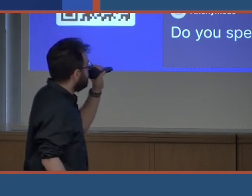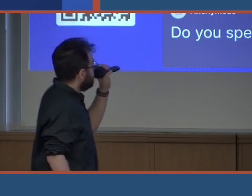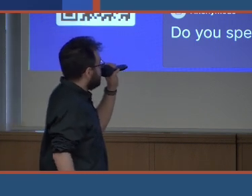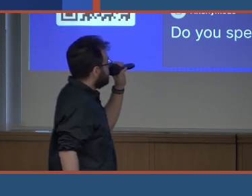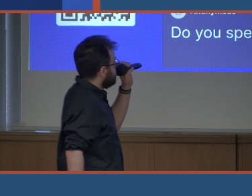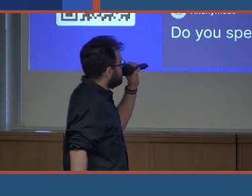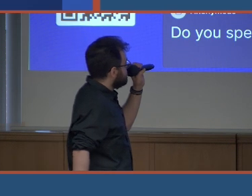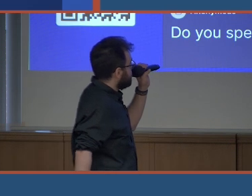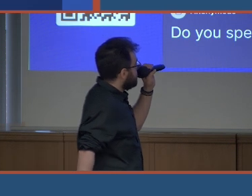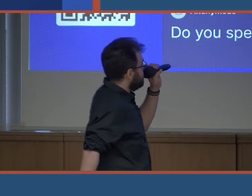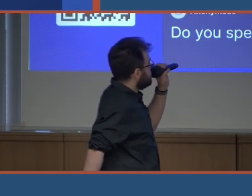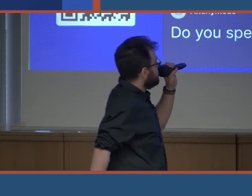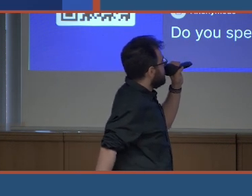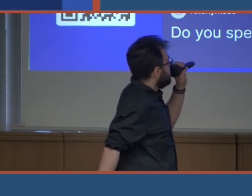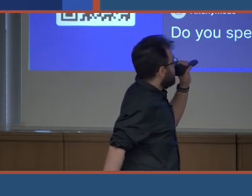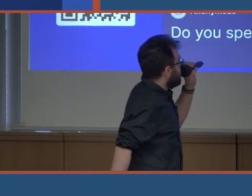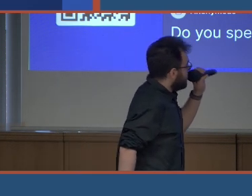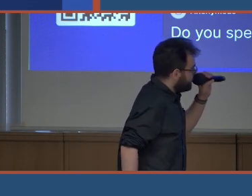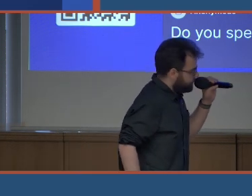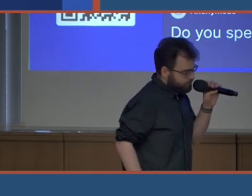colors, red, crimson, scarlet.